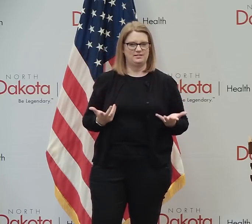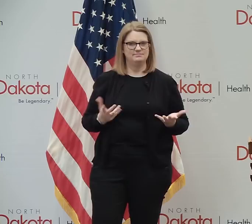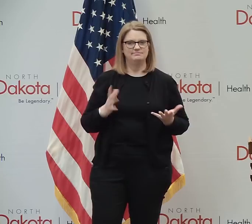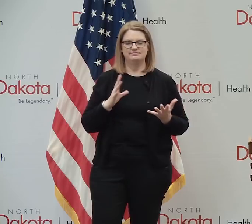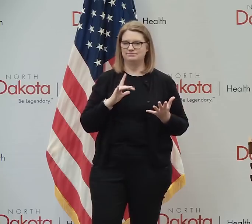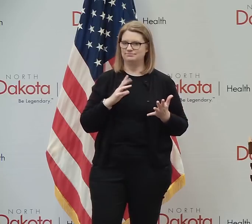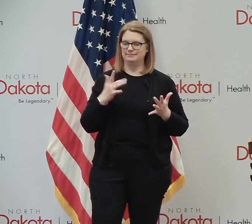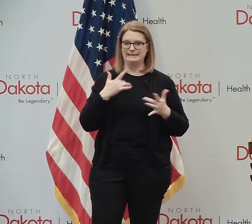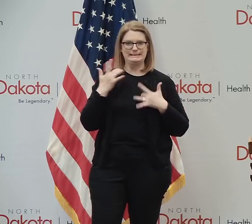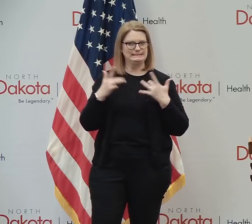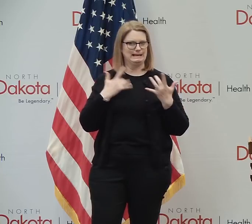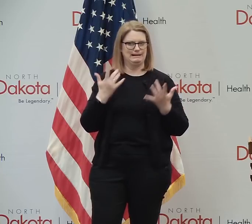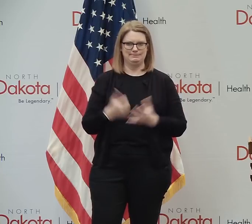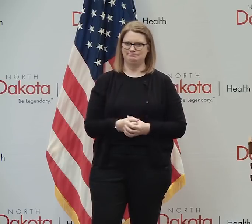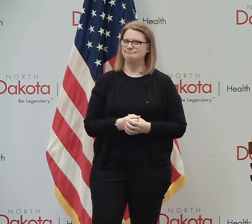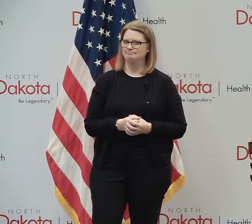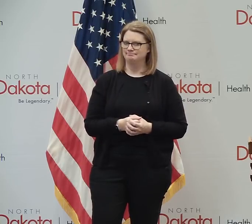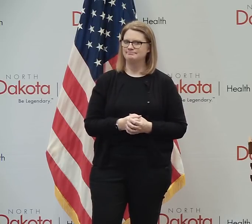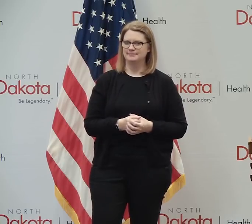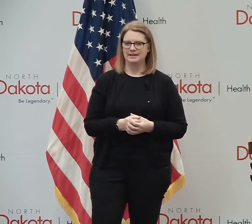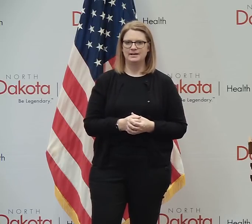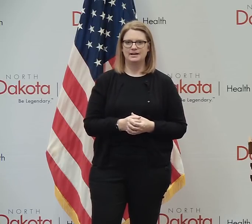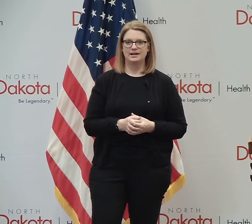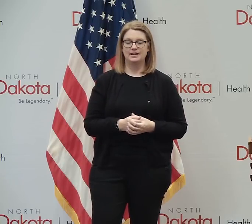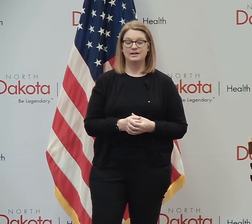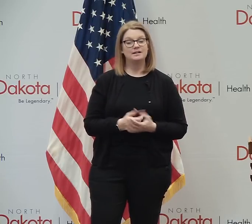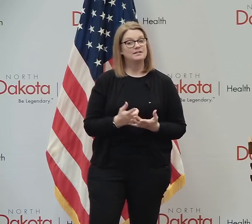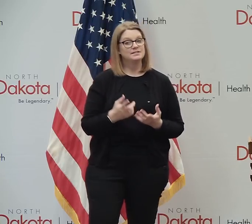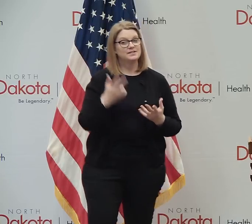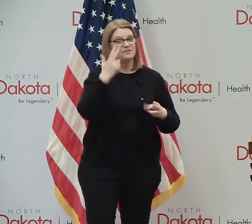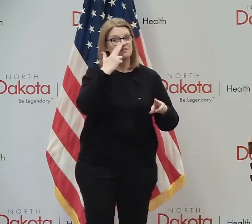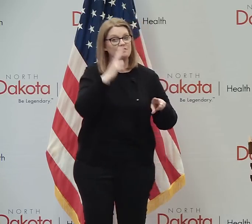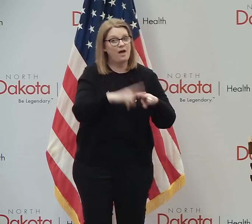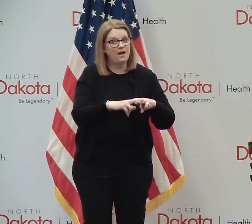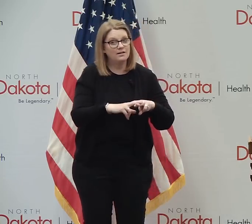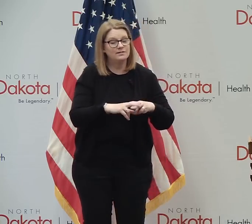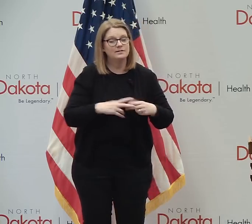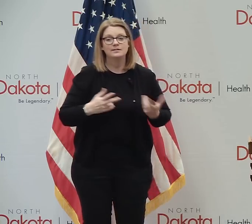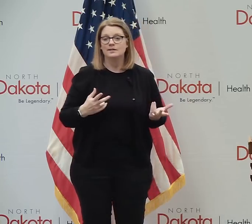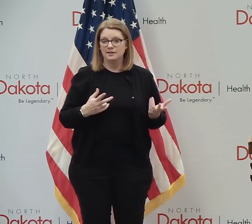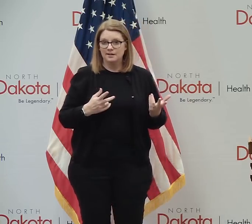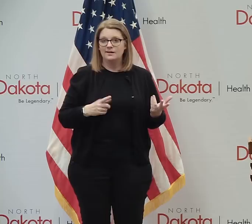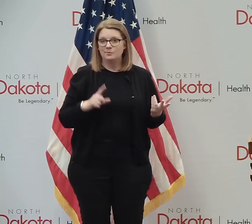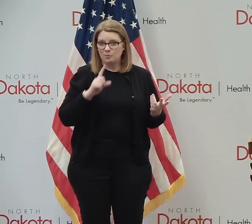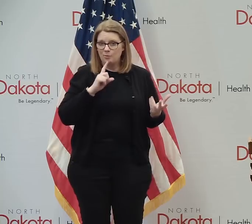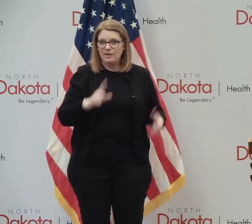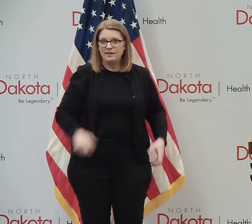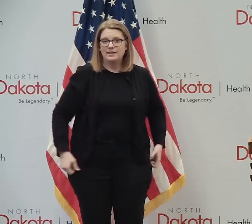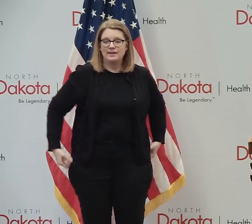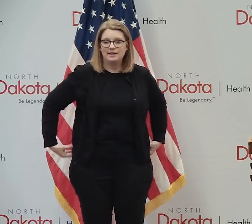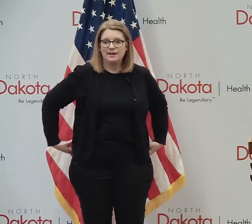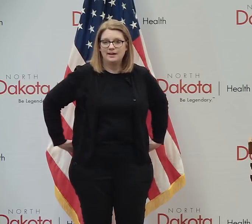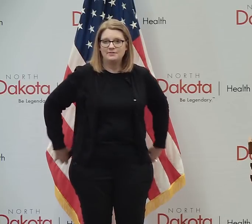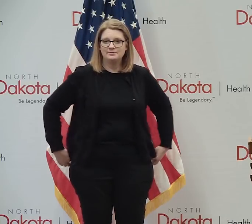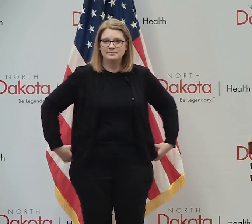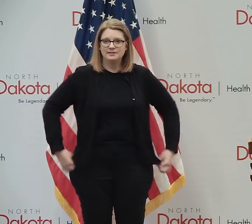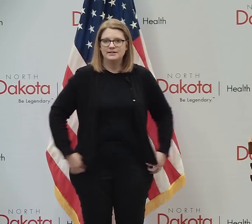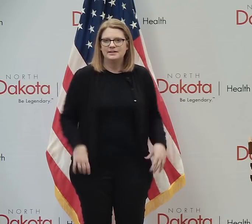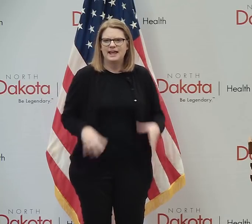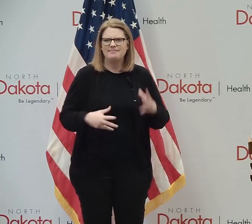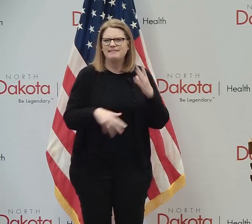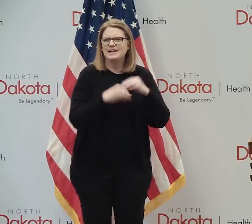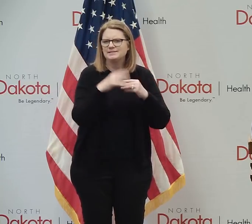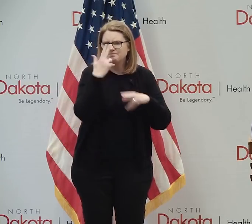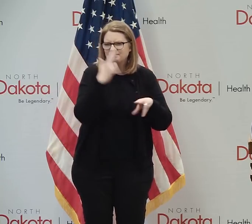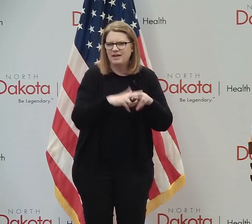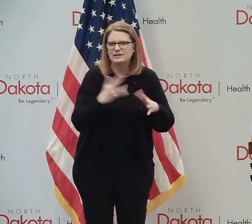exciting time. And it's a really fun time, too. We found some great ways to add some joy with some really